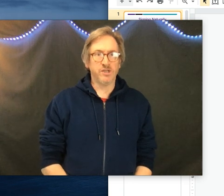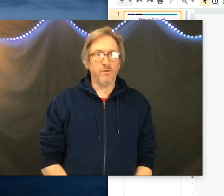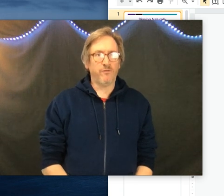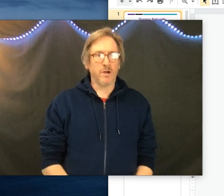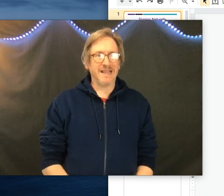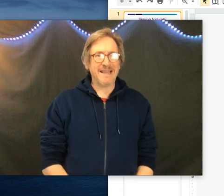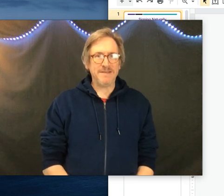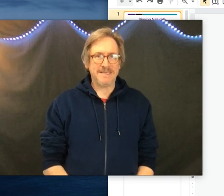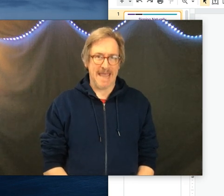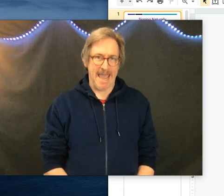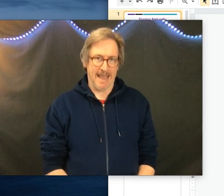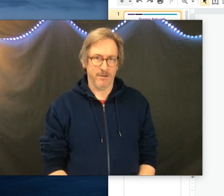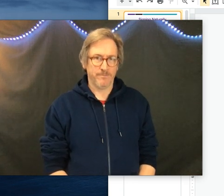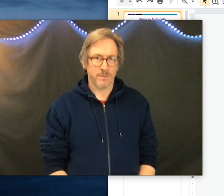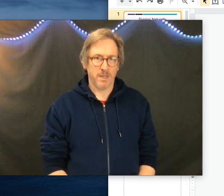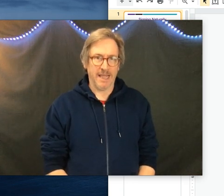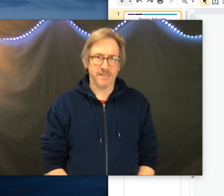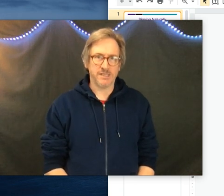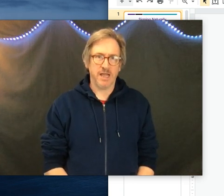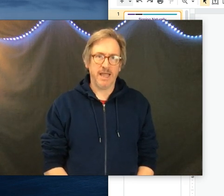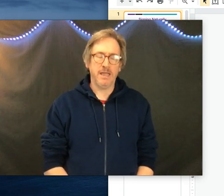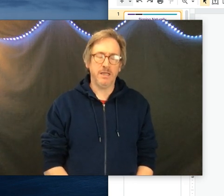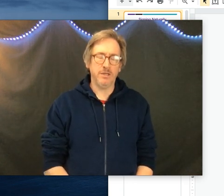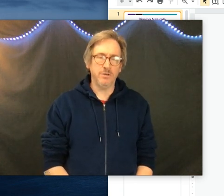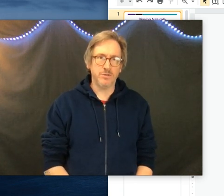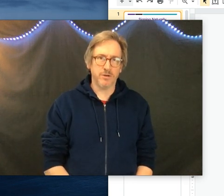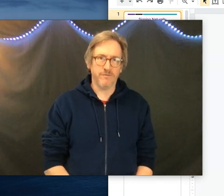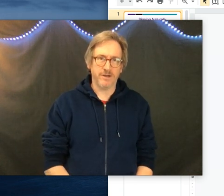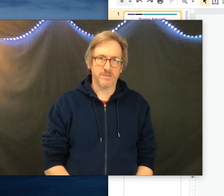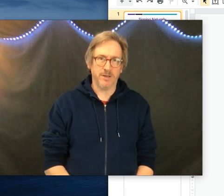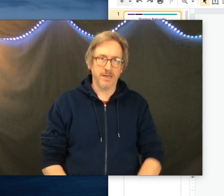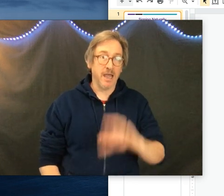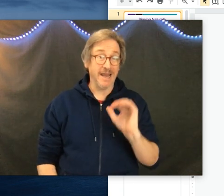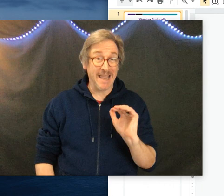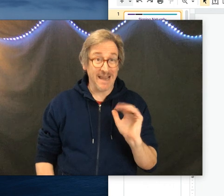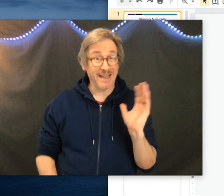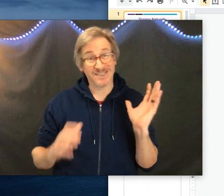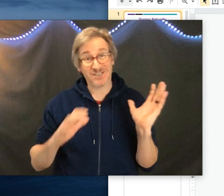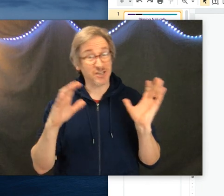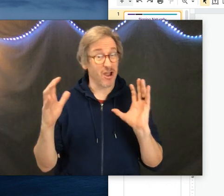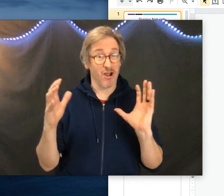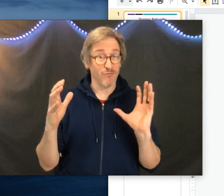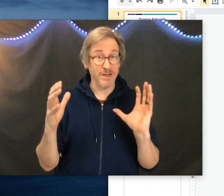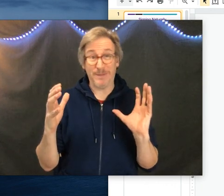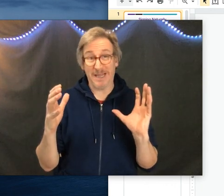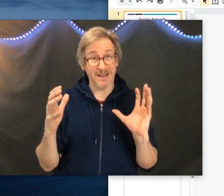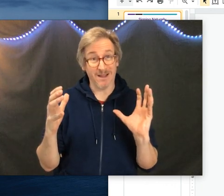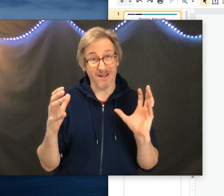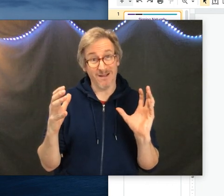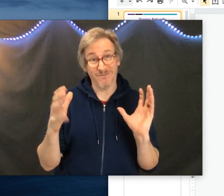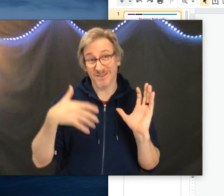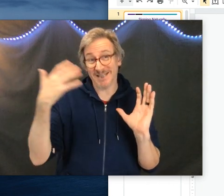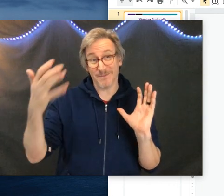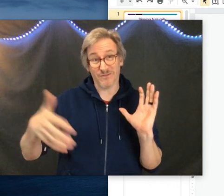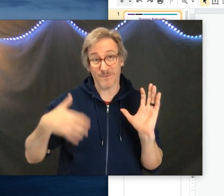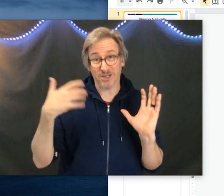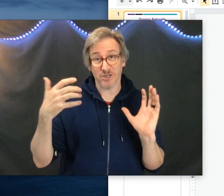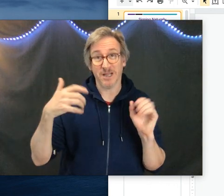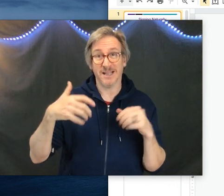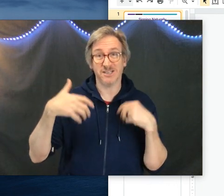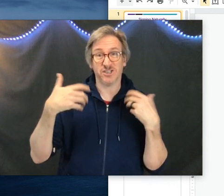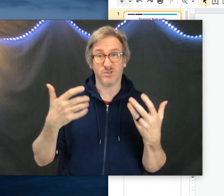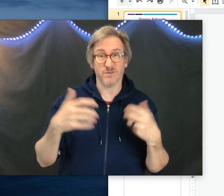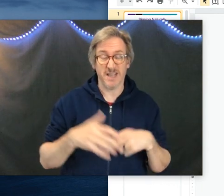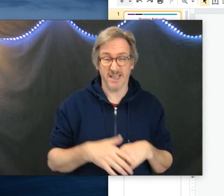Okay, so for 1110, it's a huge one of fingerspelling. And again, it's just a repeat of the same